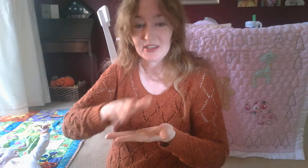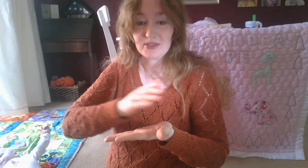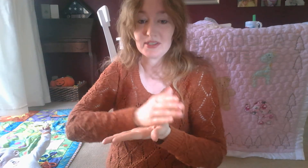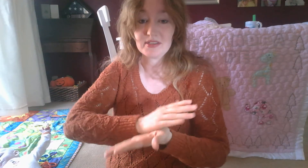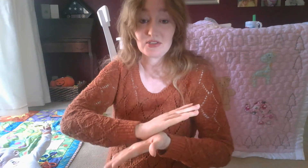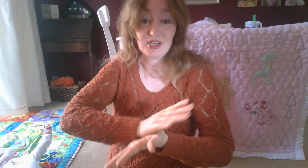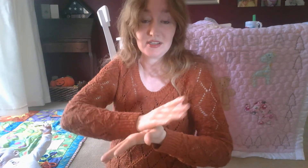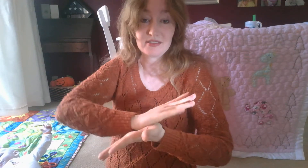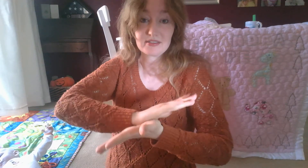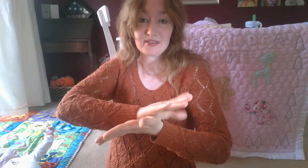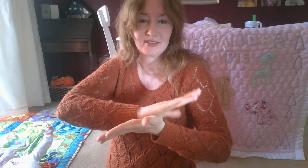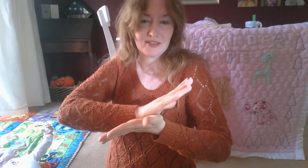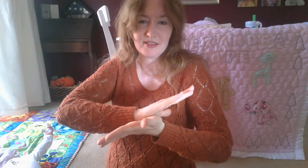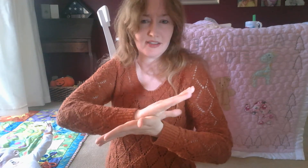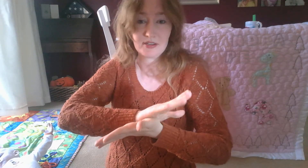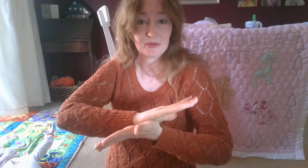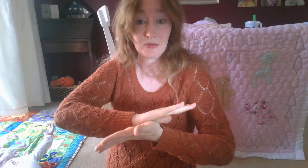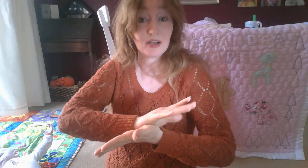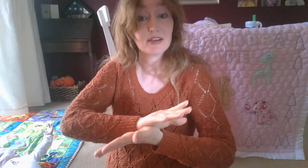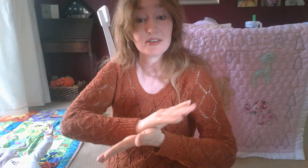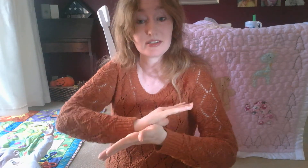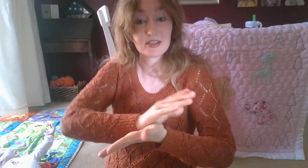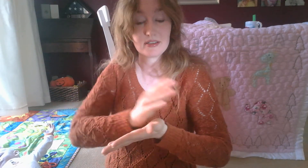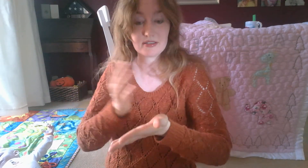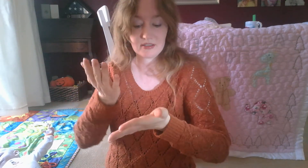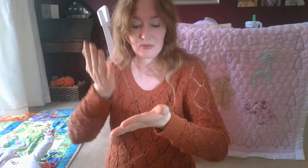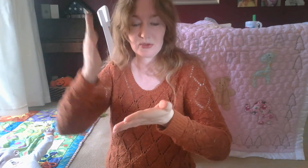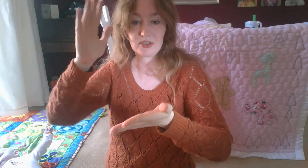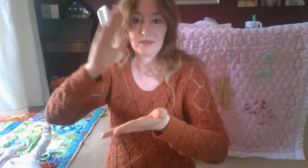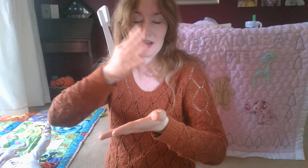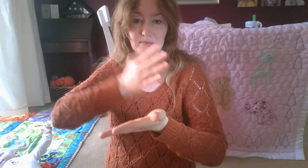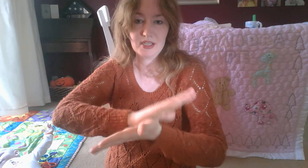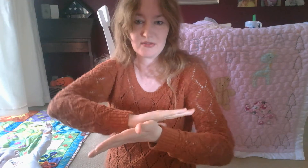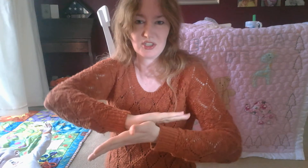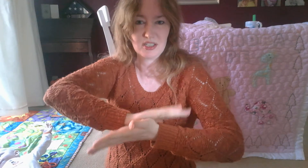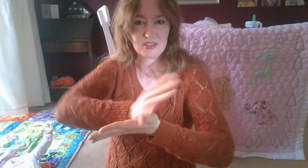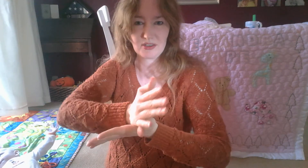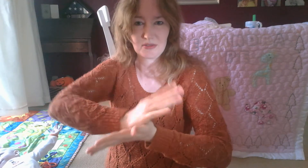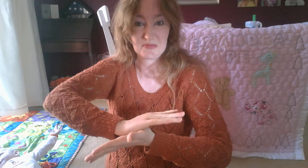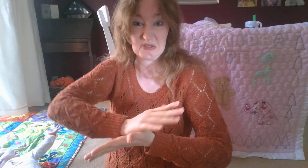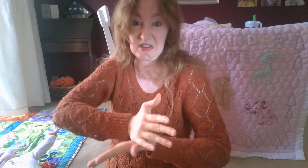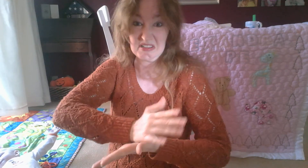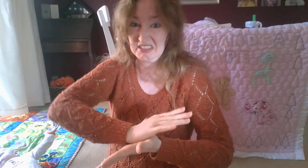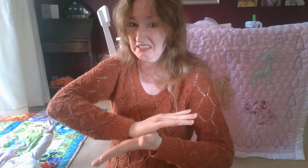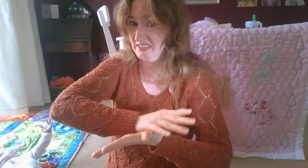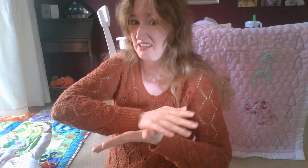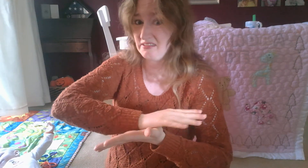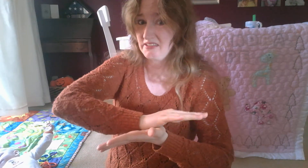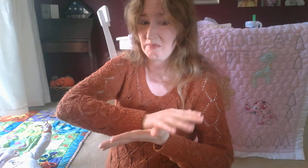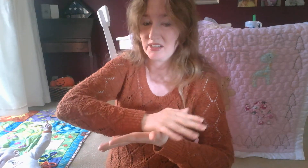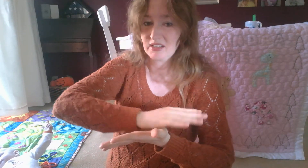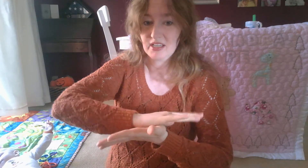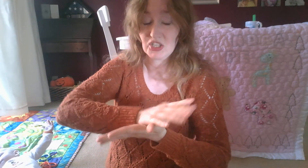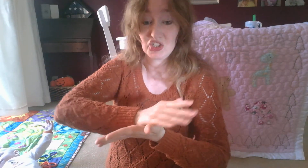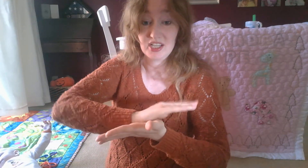So this is cheese. I don't know why, it just is. Almost like you've got a piece of cheese and you're grinding it down or something.